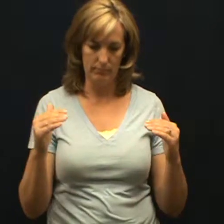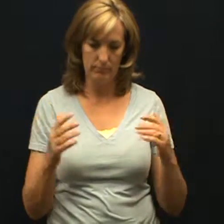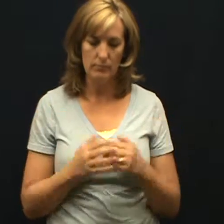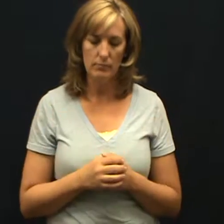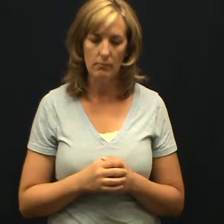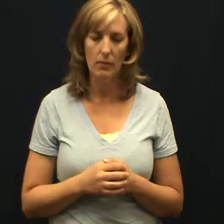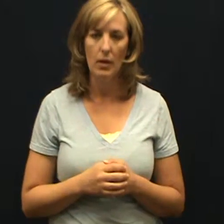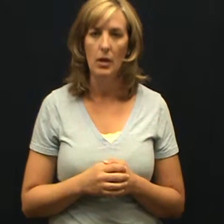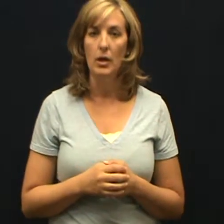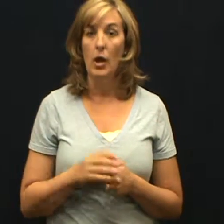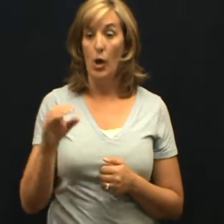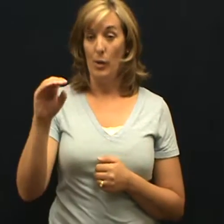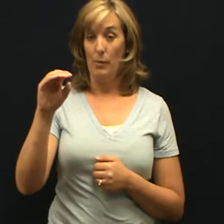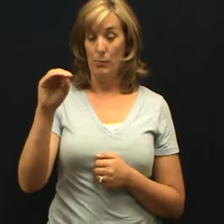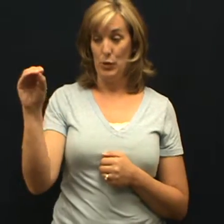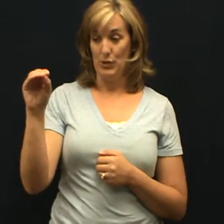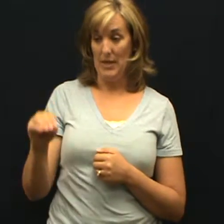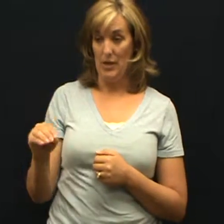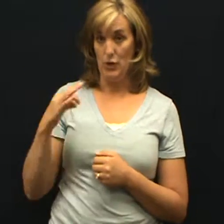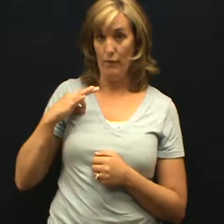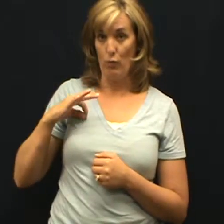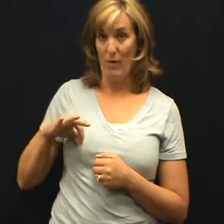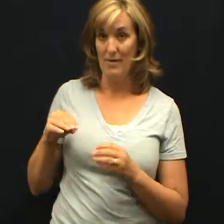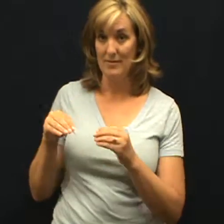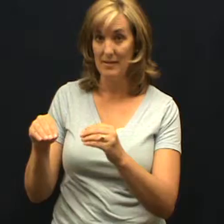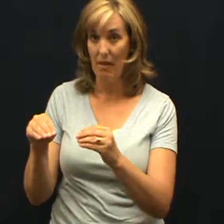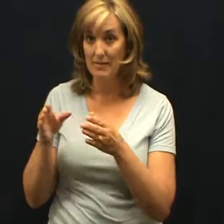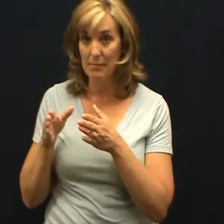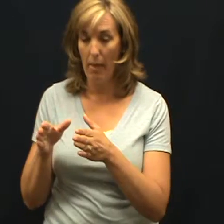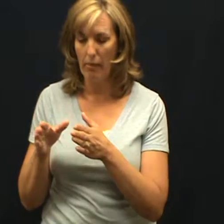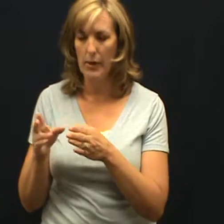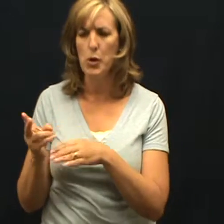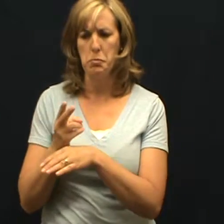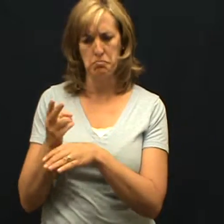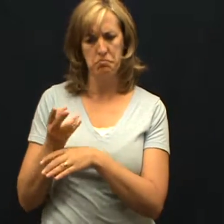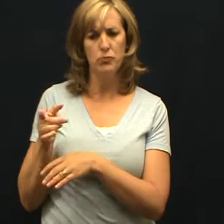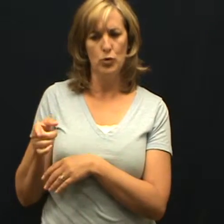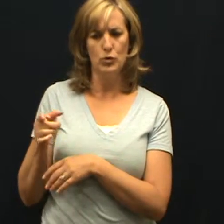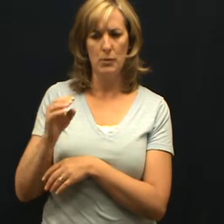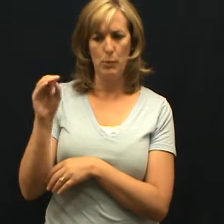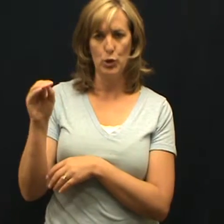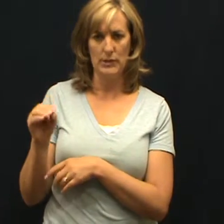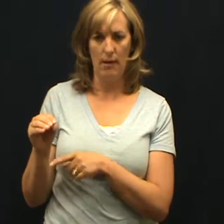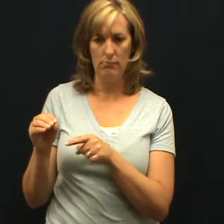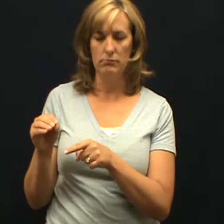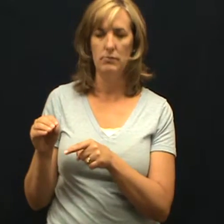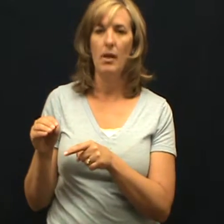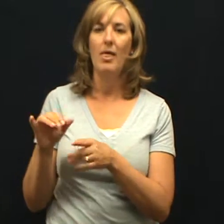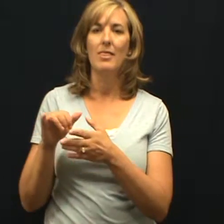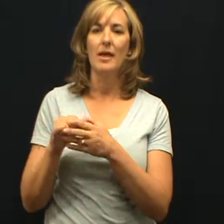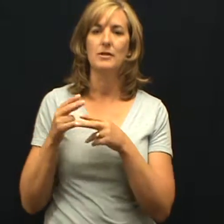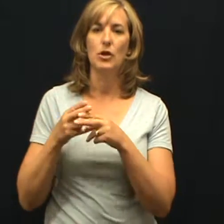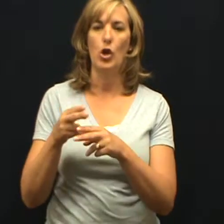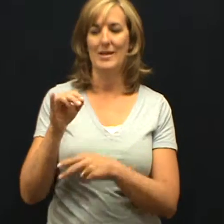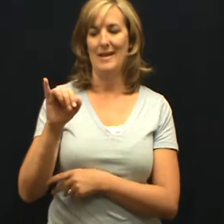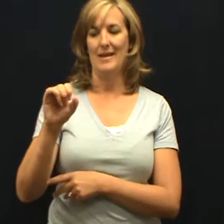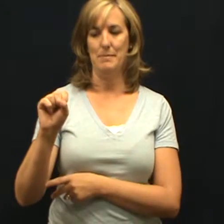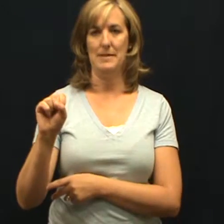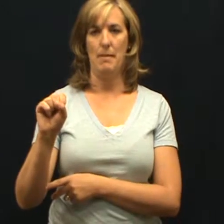method, since we use credit sales to make our estimate, is called an income statement approach. The aging of